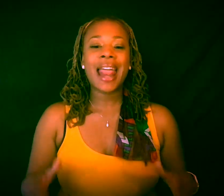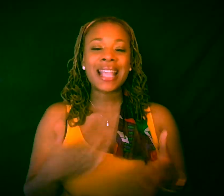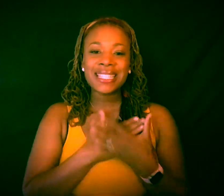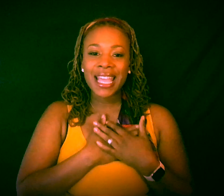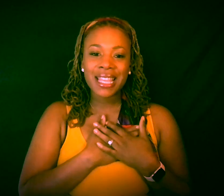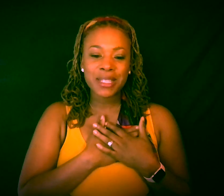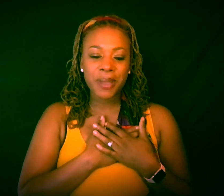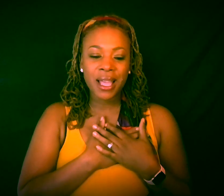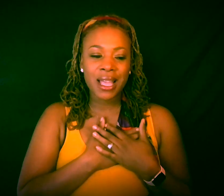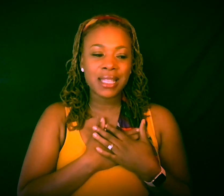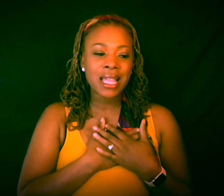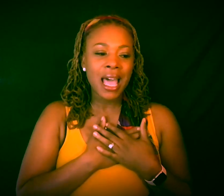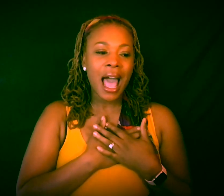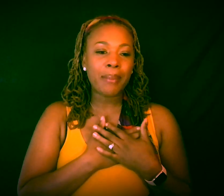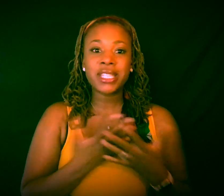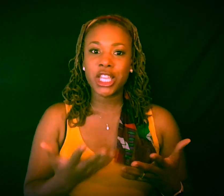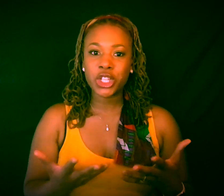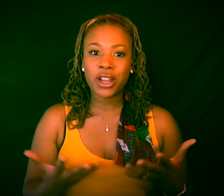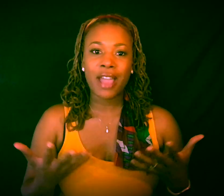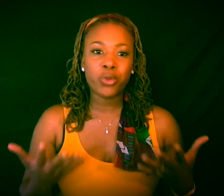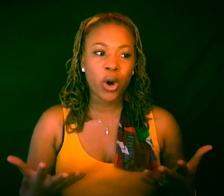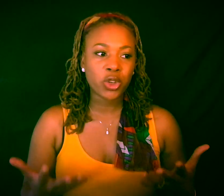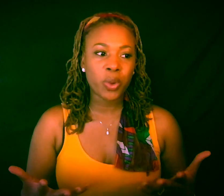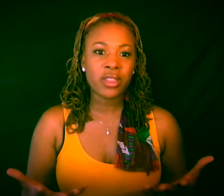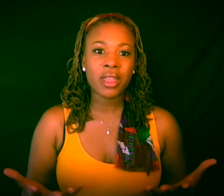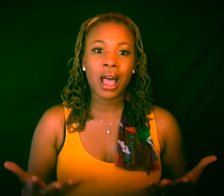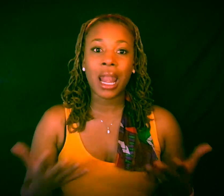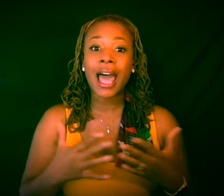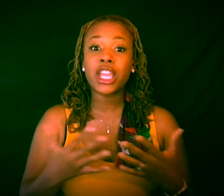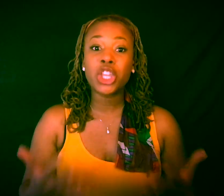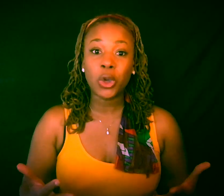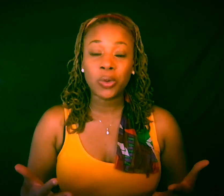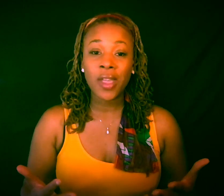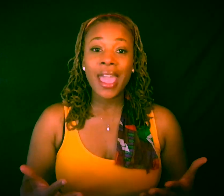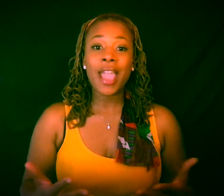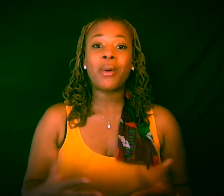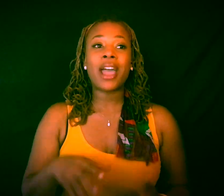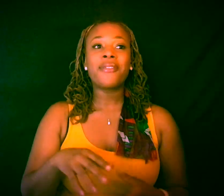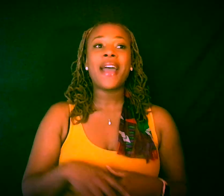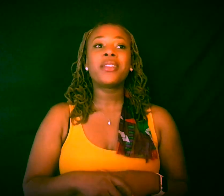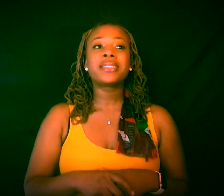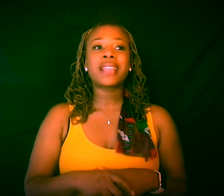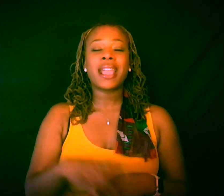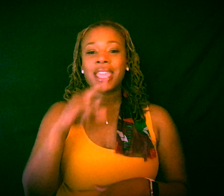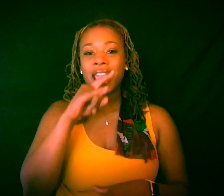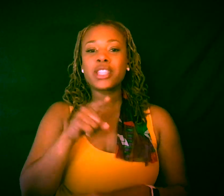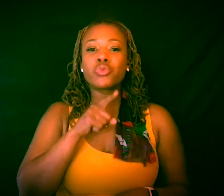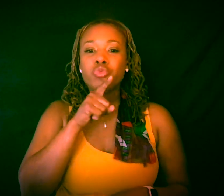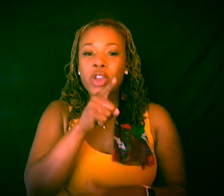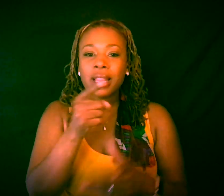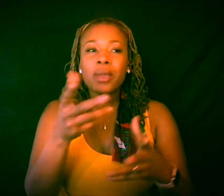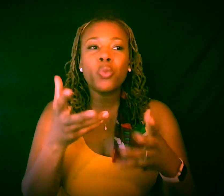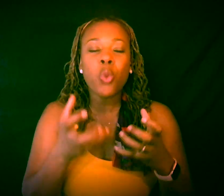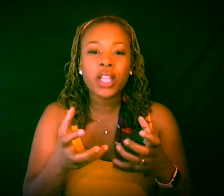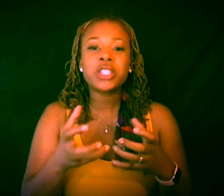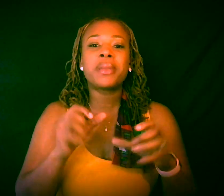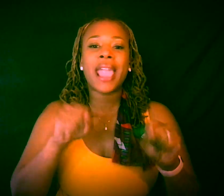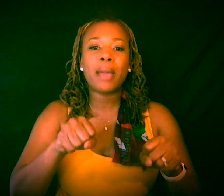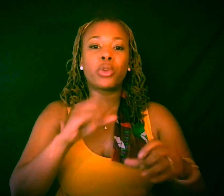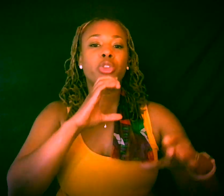say this because I'm a teacher and I've worked with a lot of youth. And what I found is that kids really want to be able